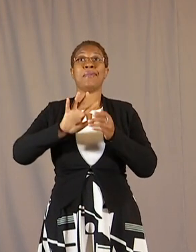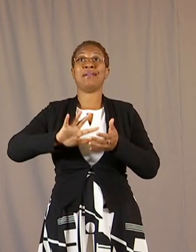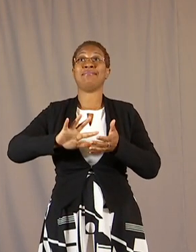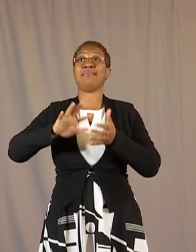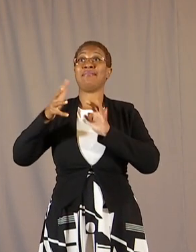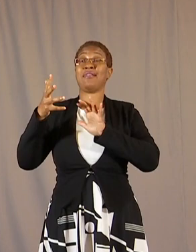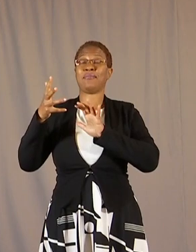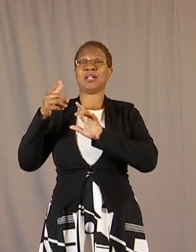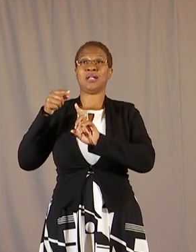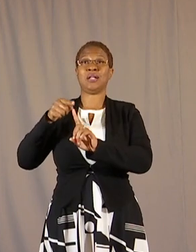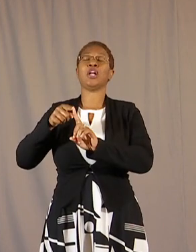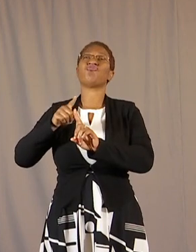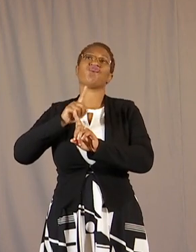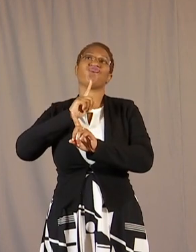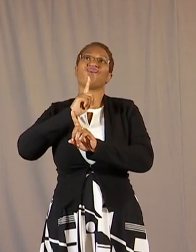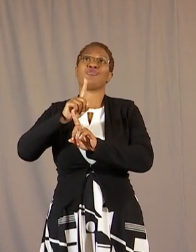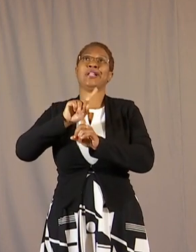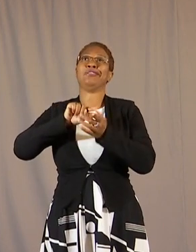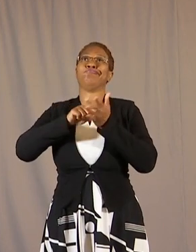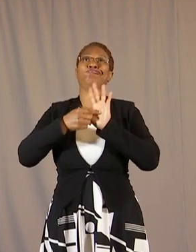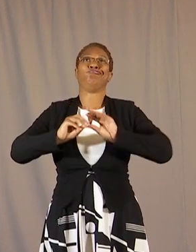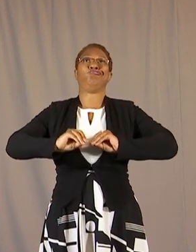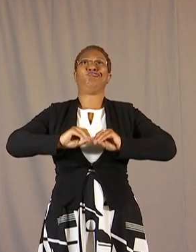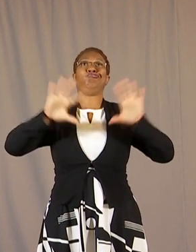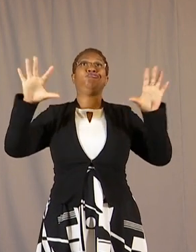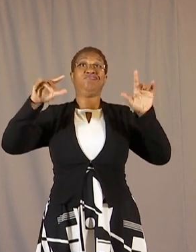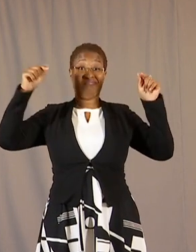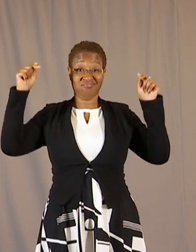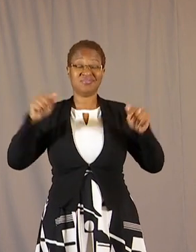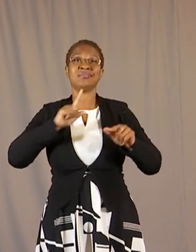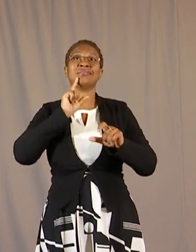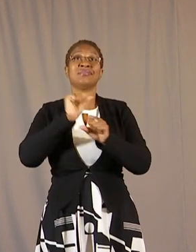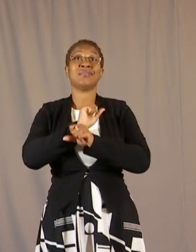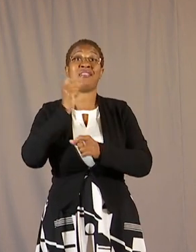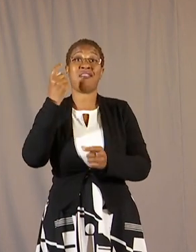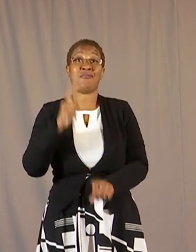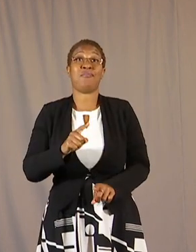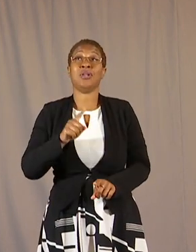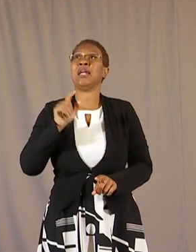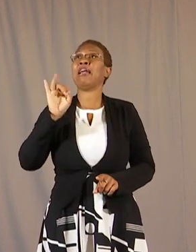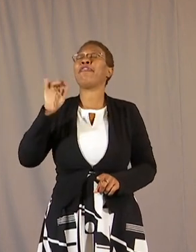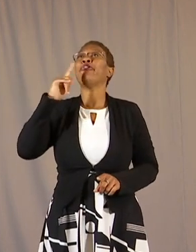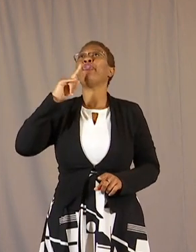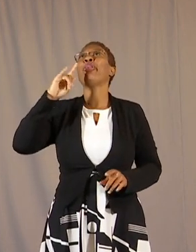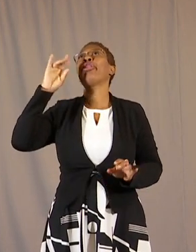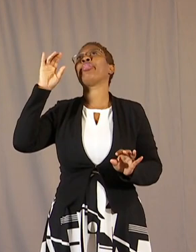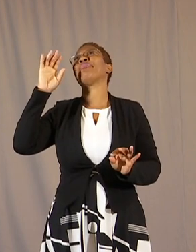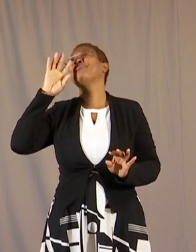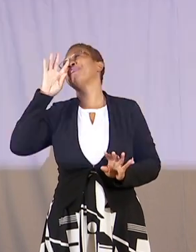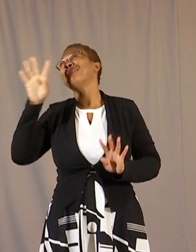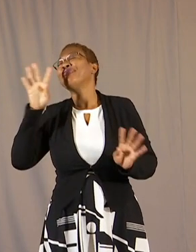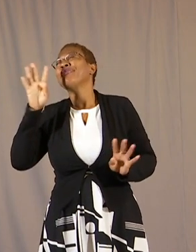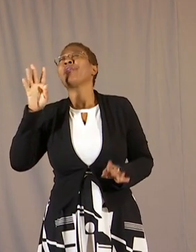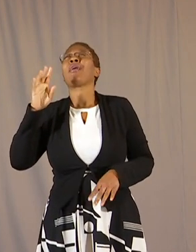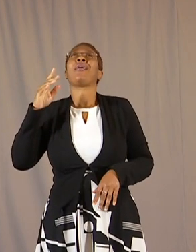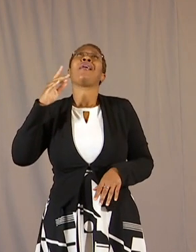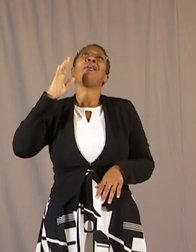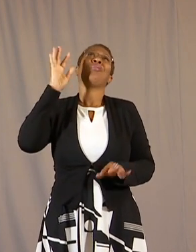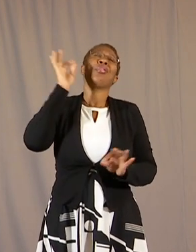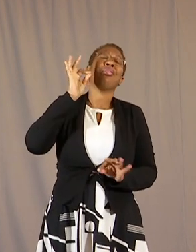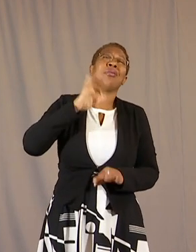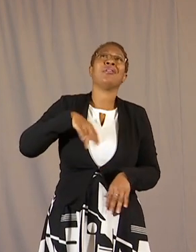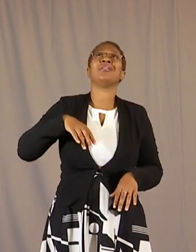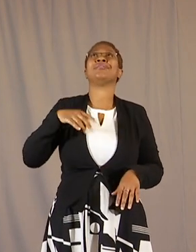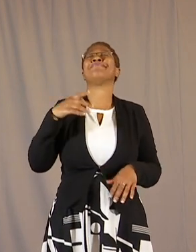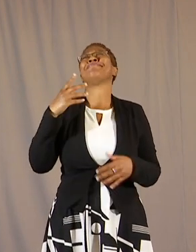it just shredded all kinds of delusions that, you know, we justify. Sometimes we say,